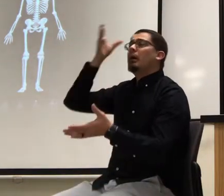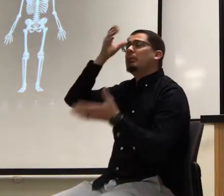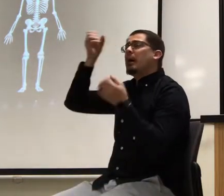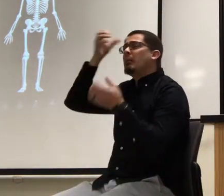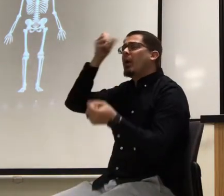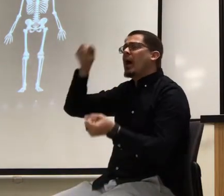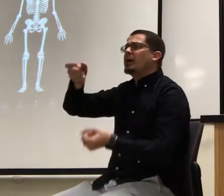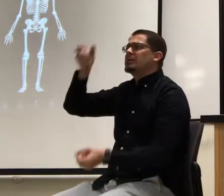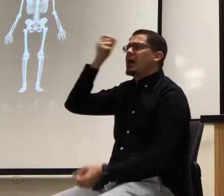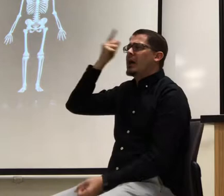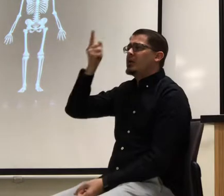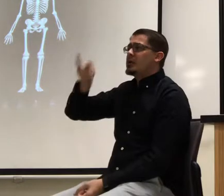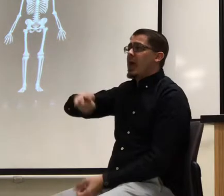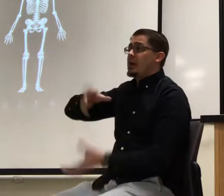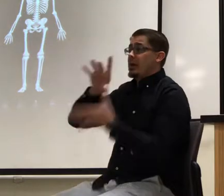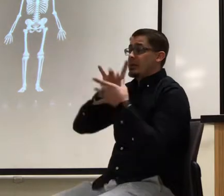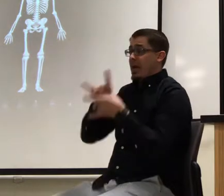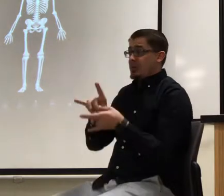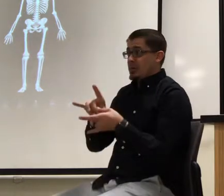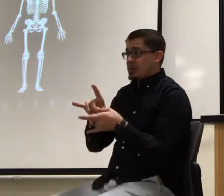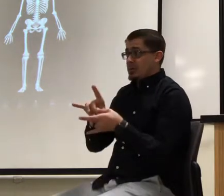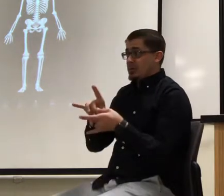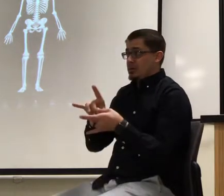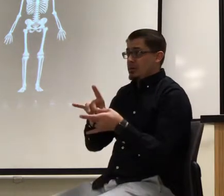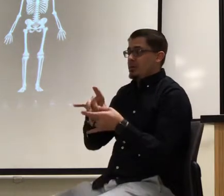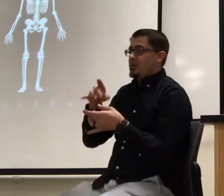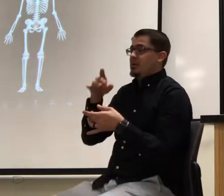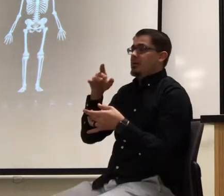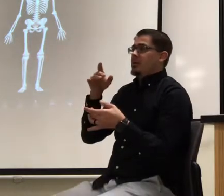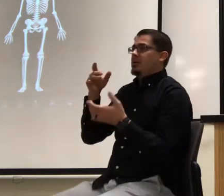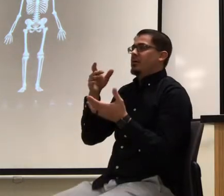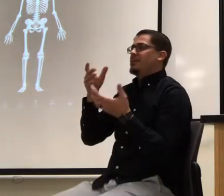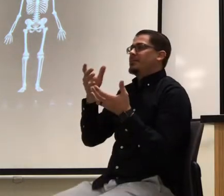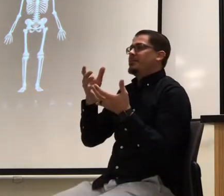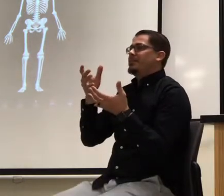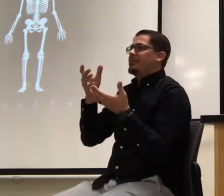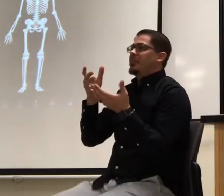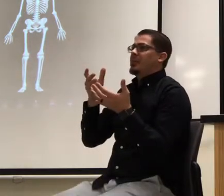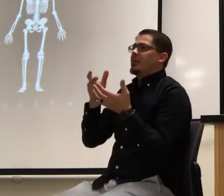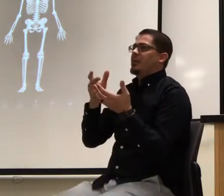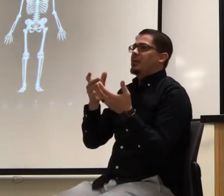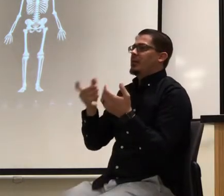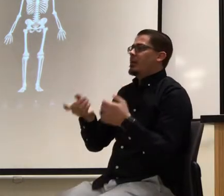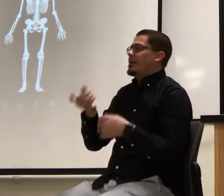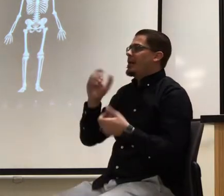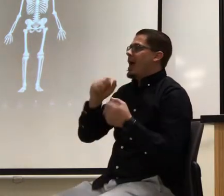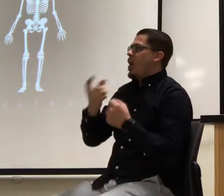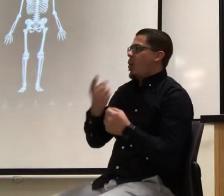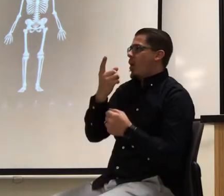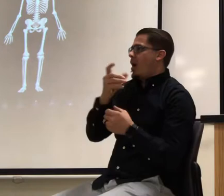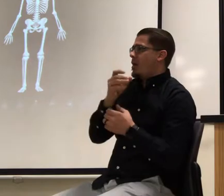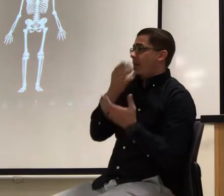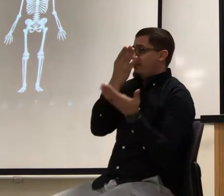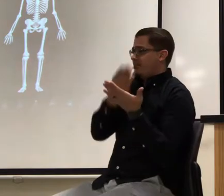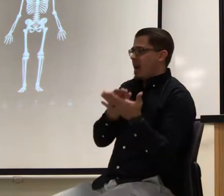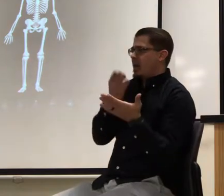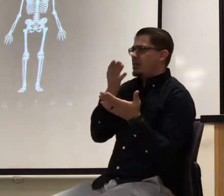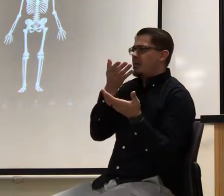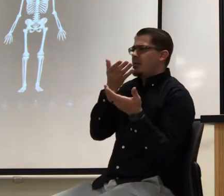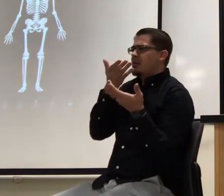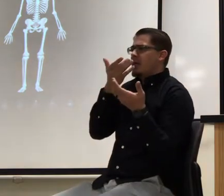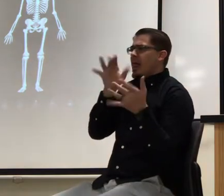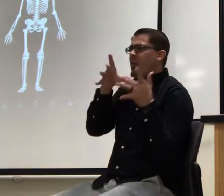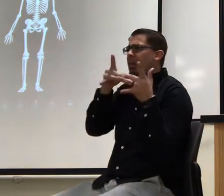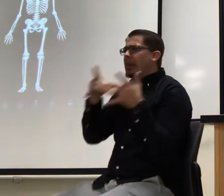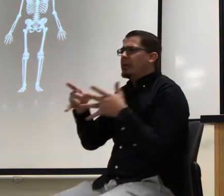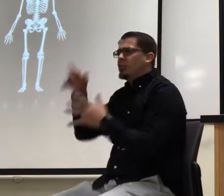memorize understanding the attachments and how one fact let you jog your memory on the